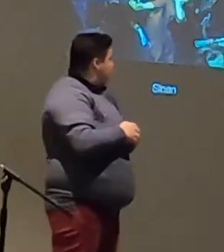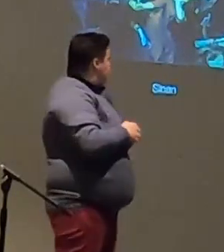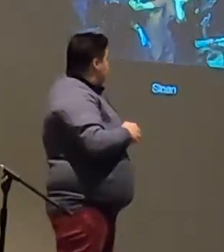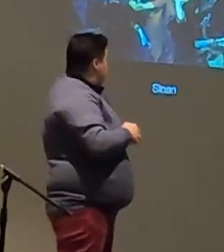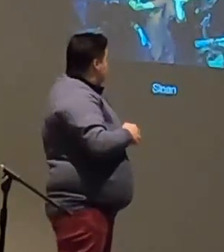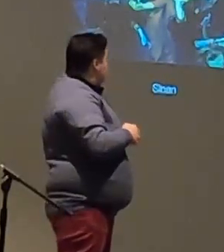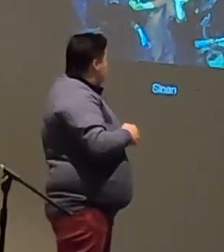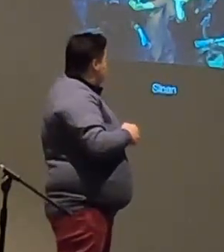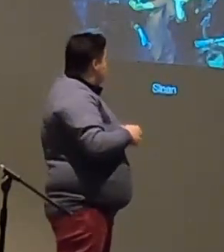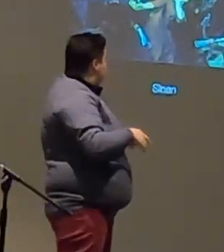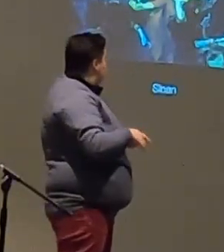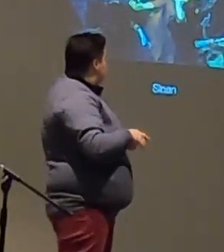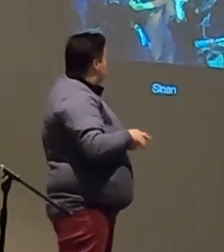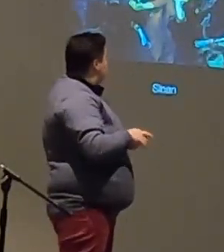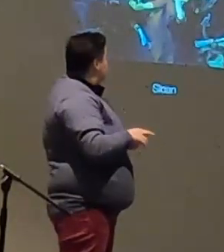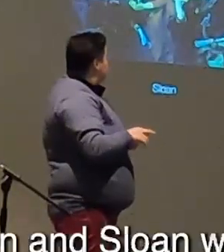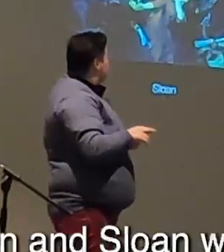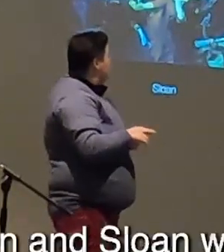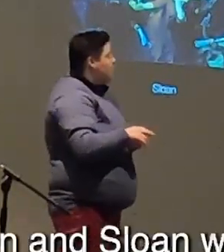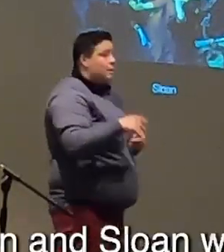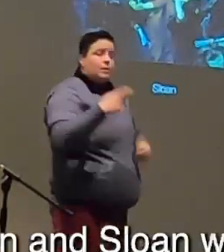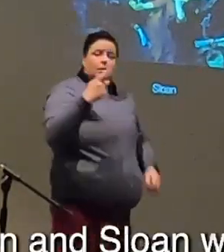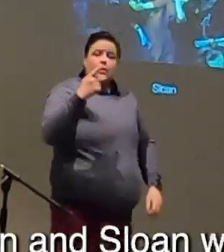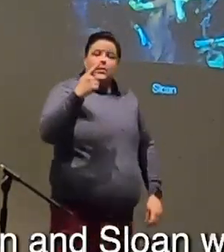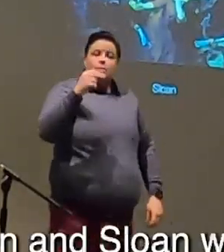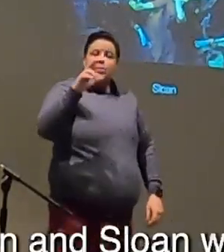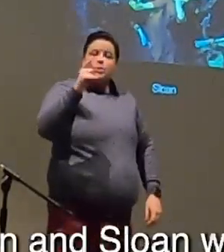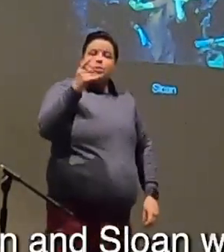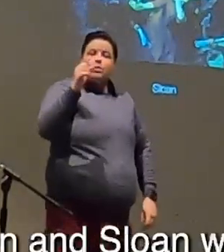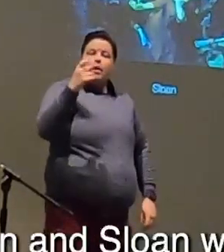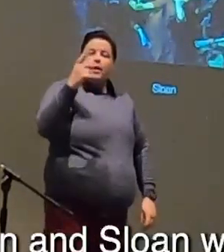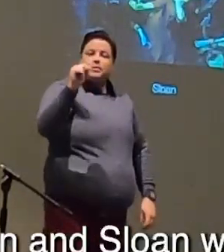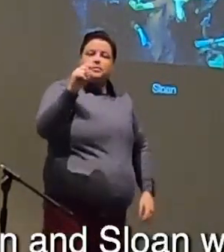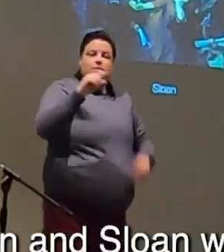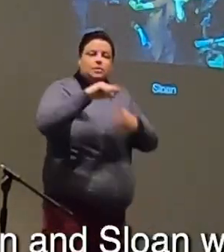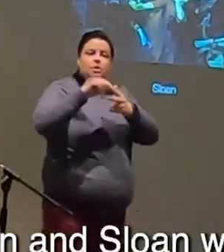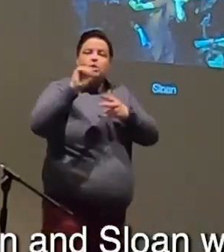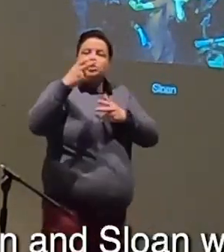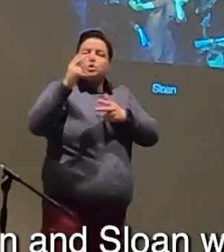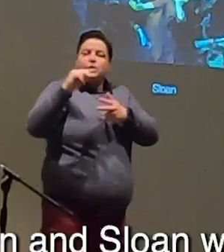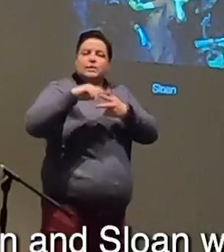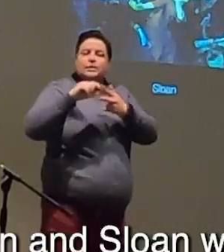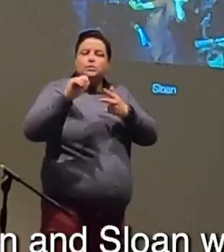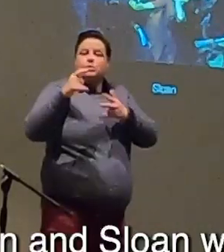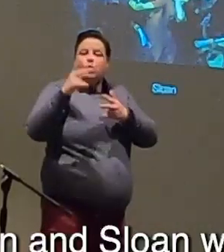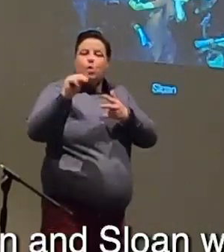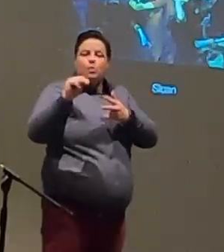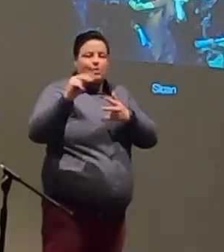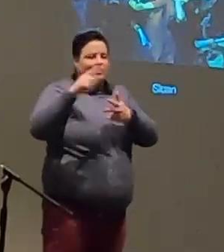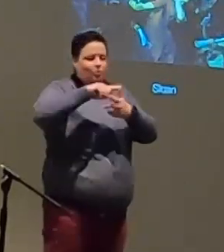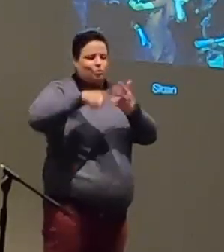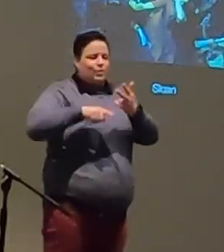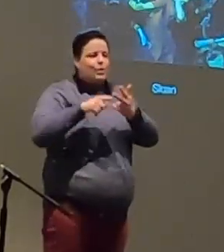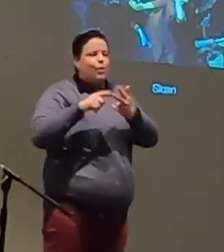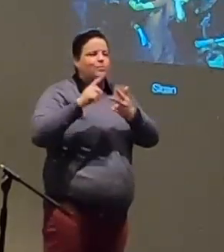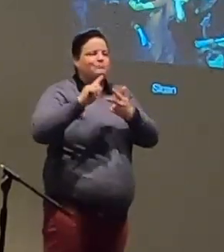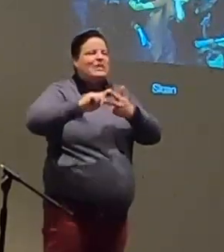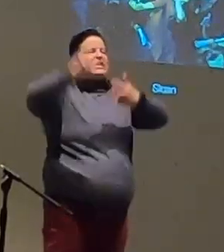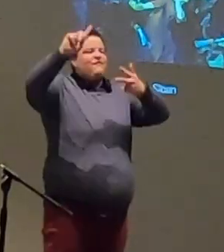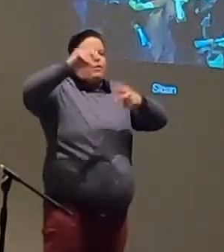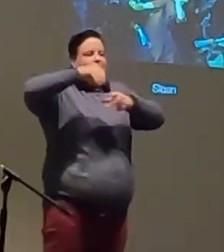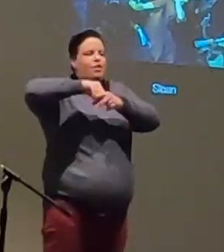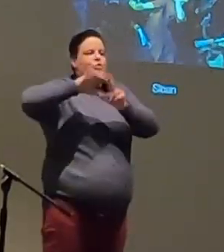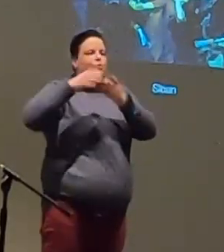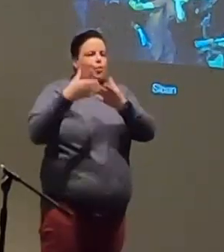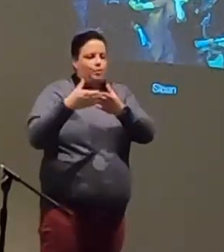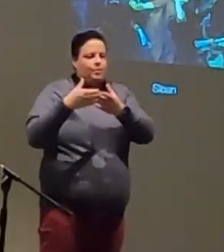So I did mention earlier that Prendergast, Shin, and Sloan were kind of anomalies within the group. And maybe without